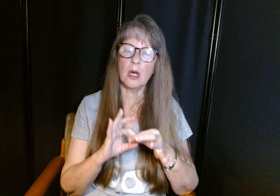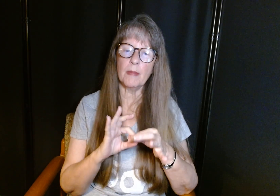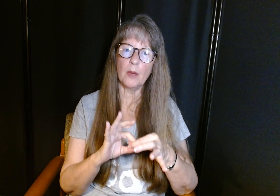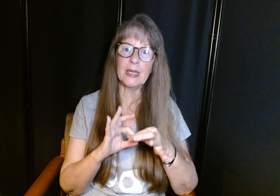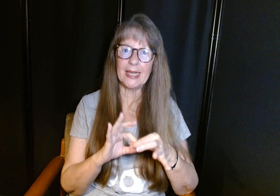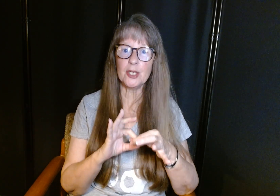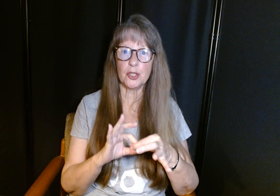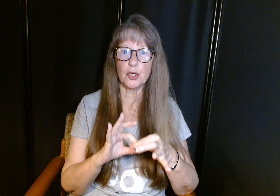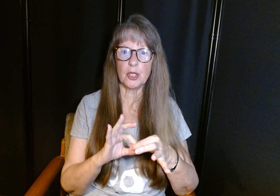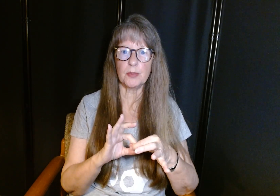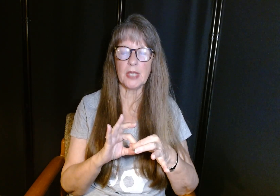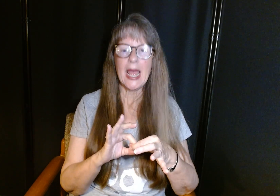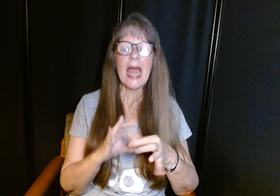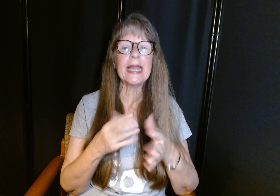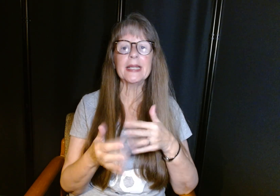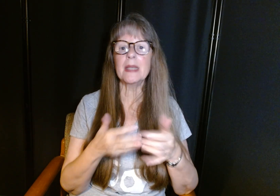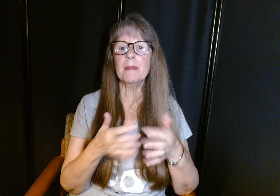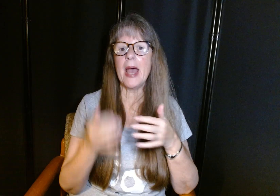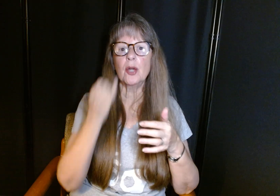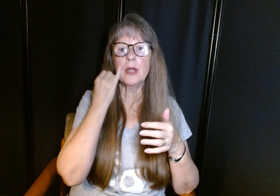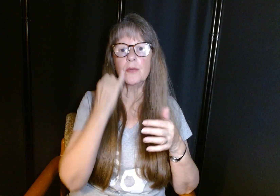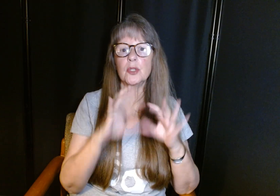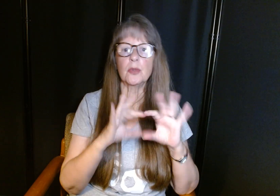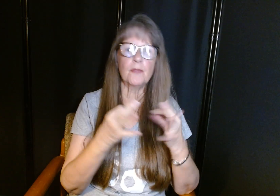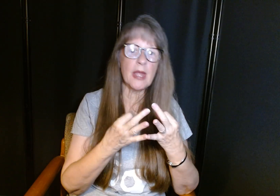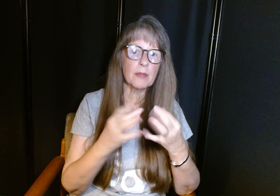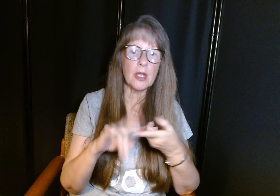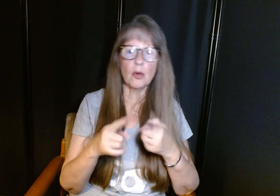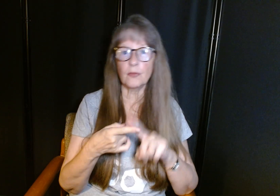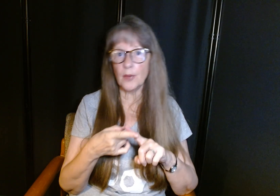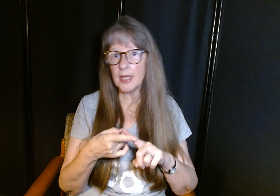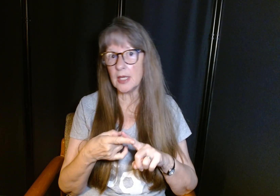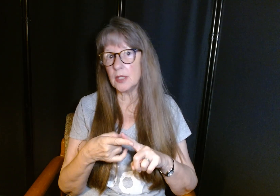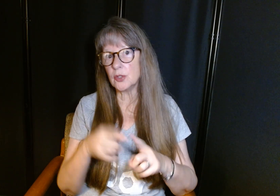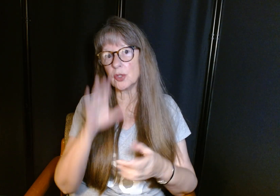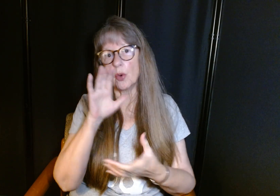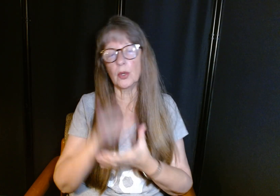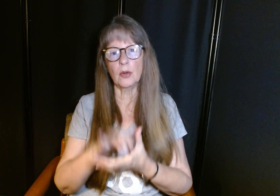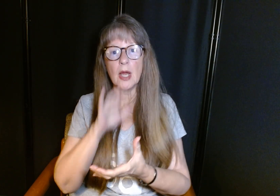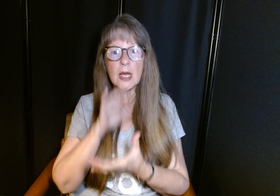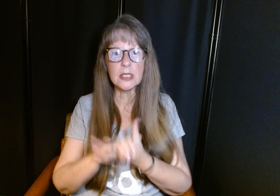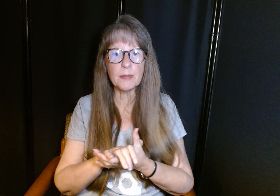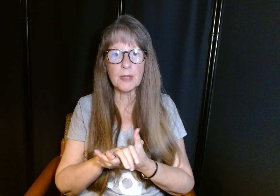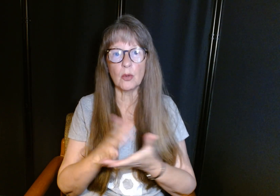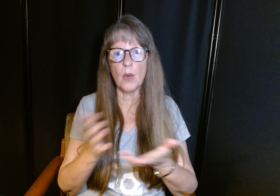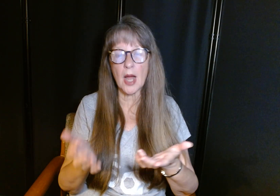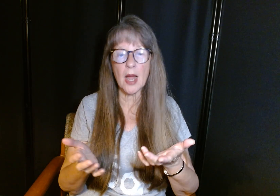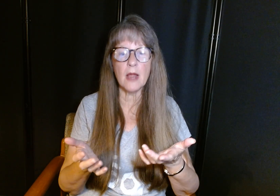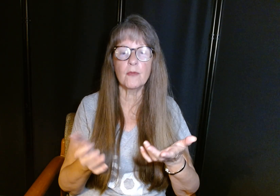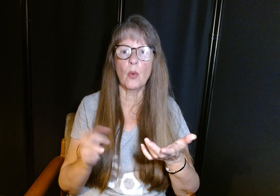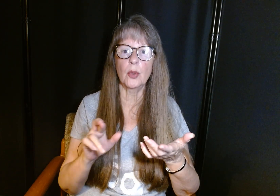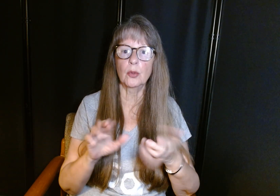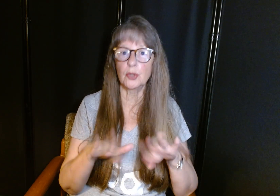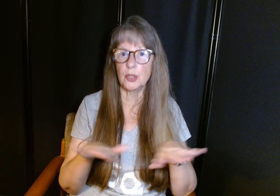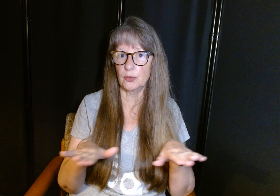about relationships. And it doesn't matter if it's with family or friends or your husband or wife or your children. So